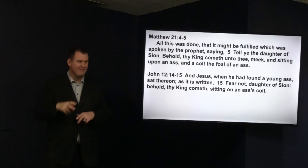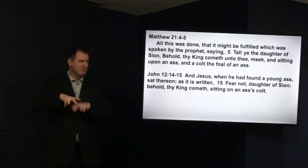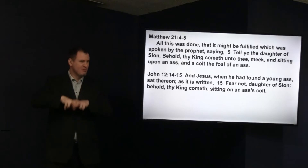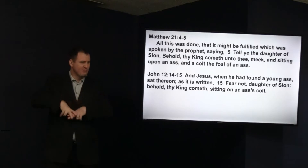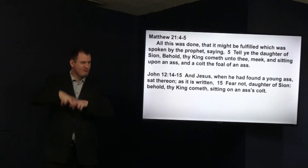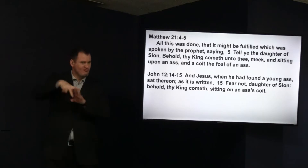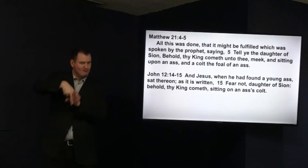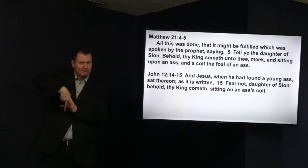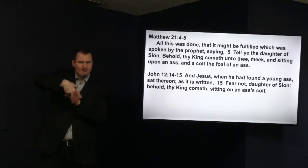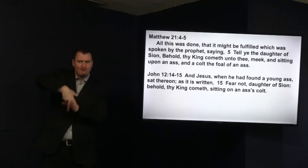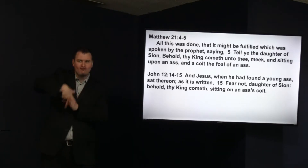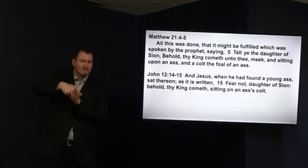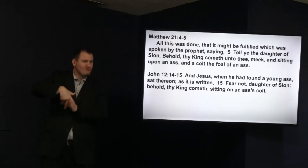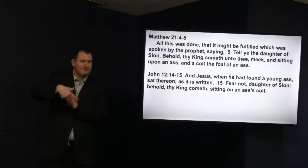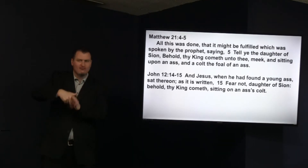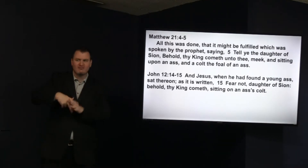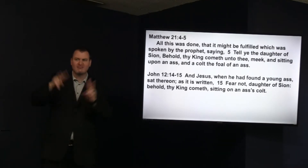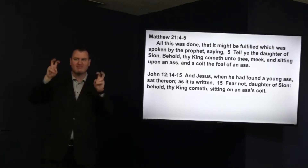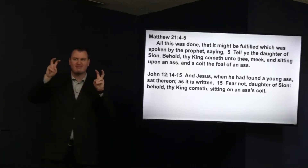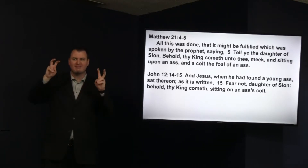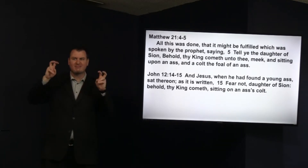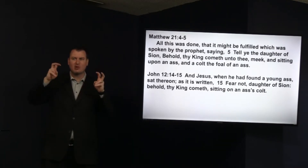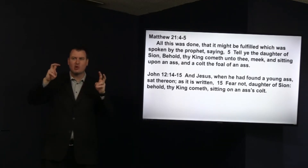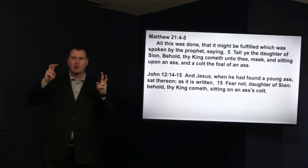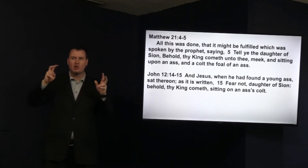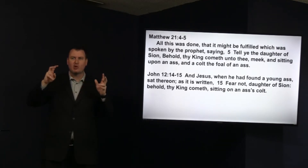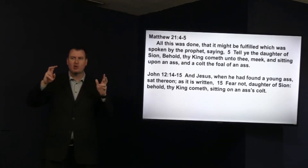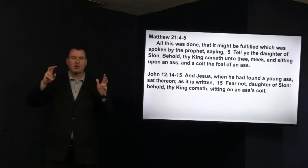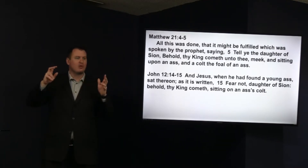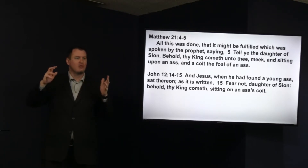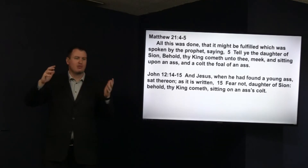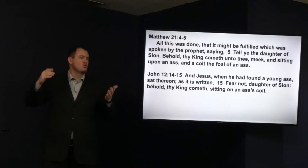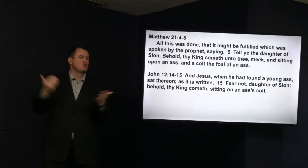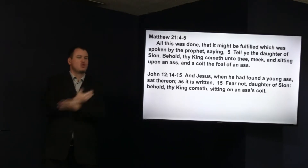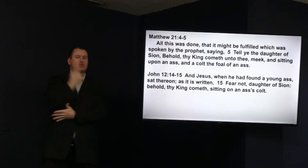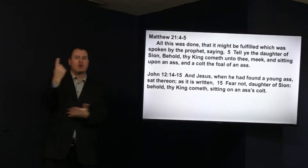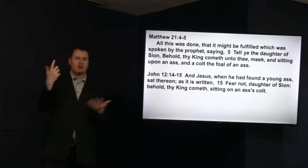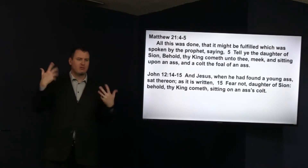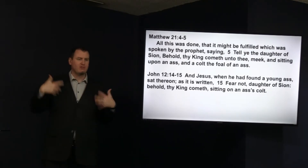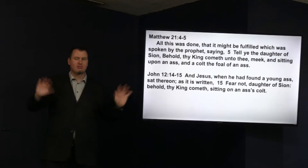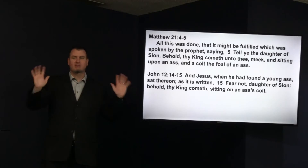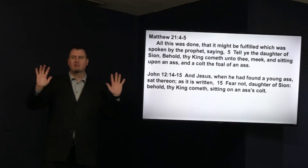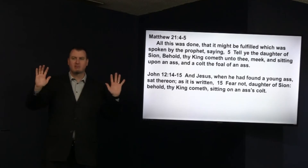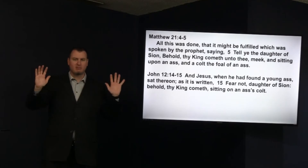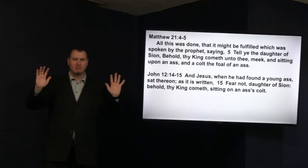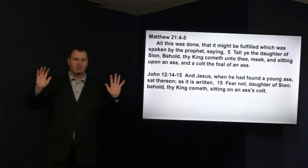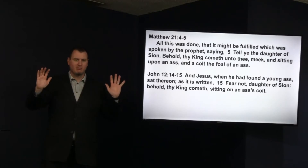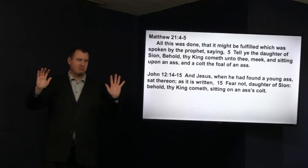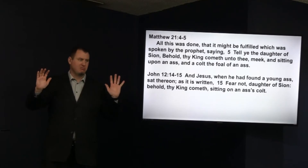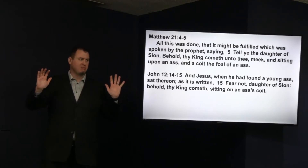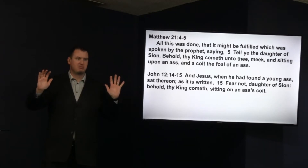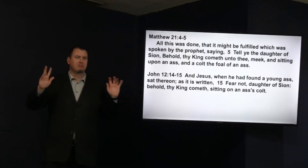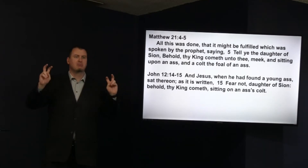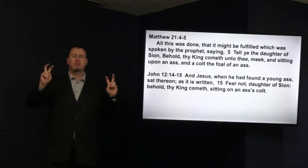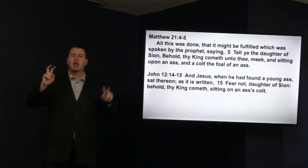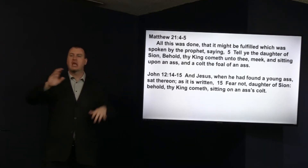sat on the young colt before. And so he was the